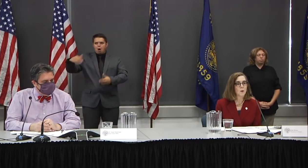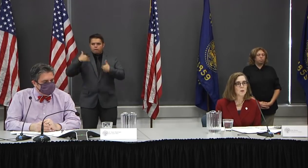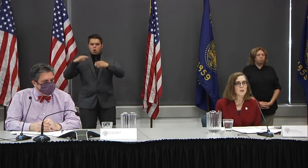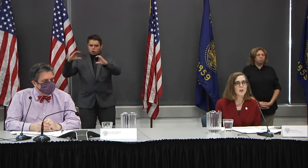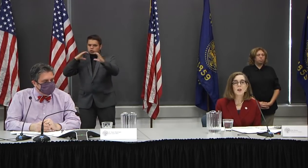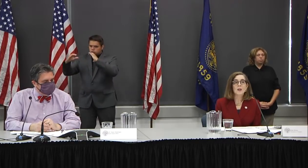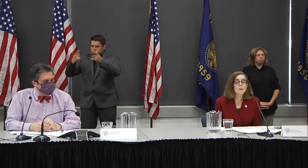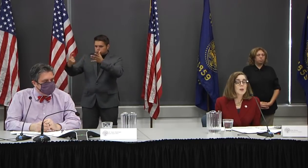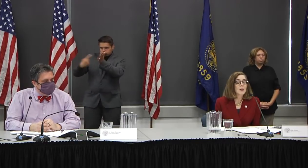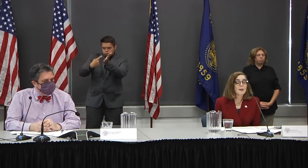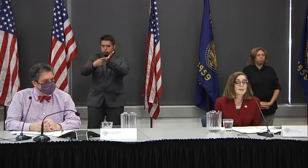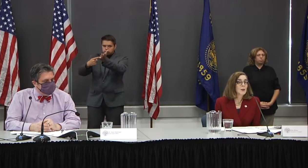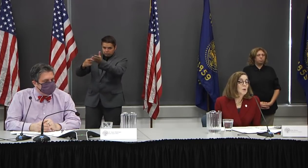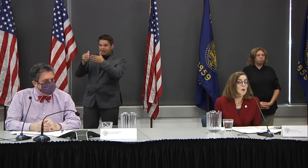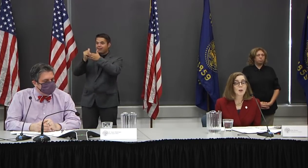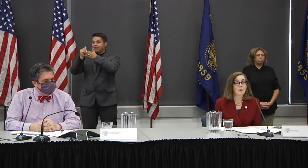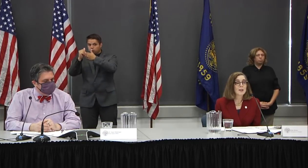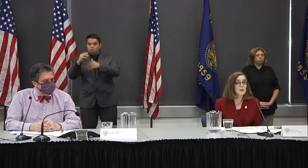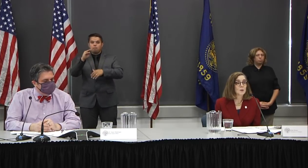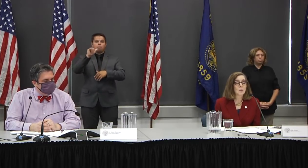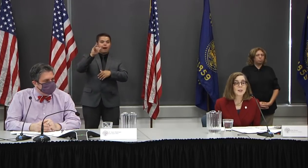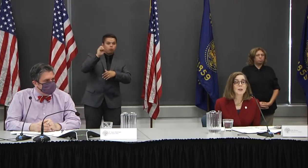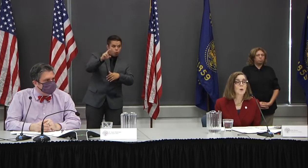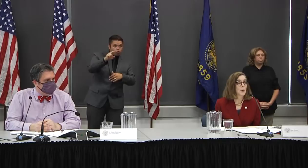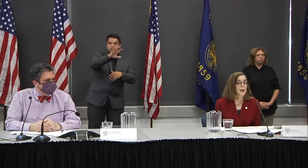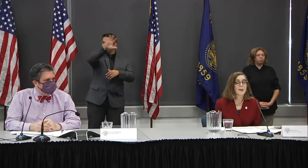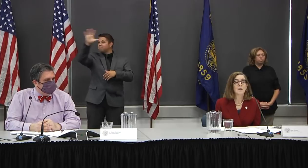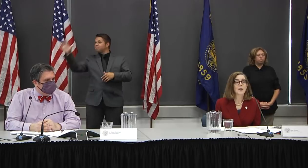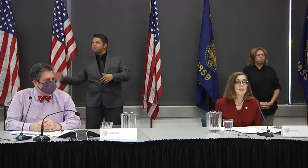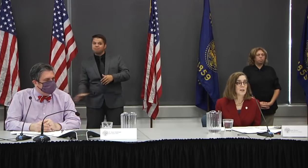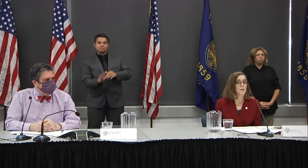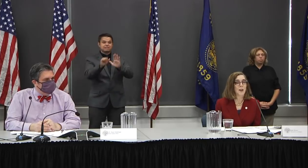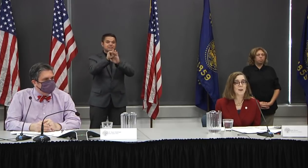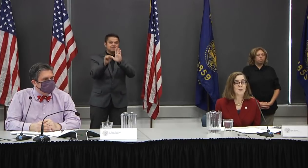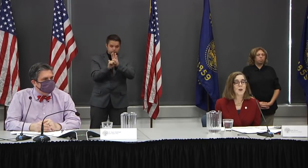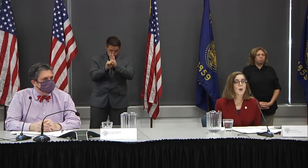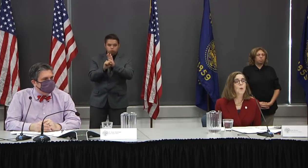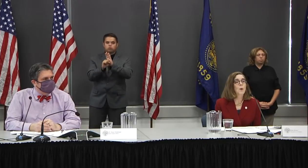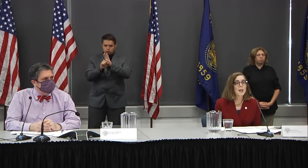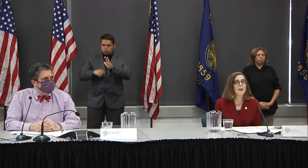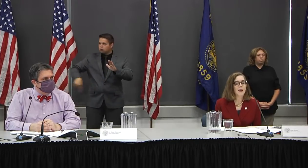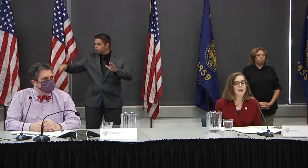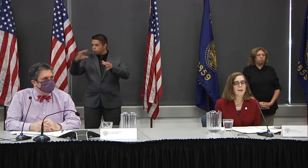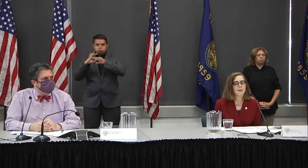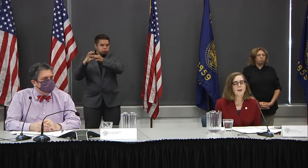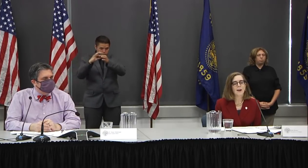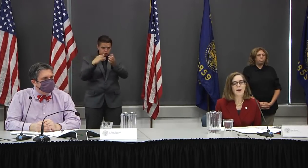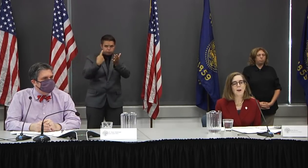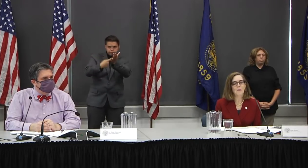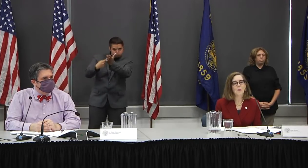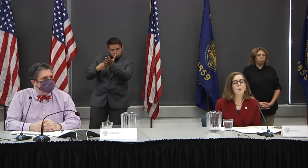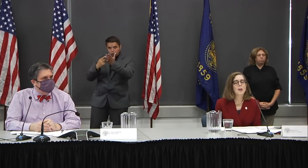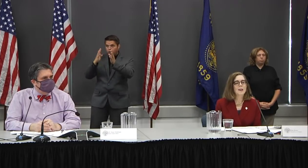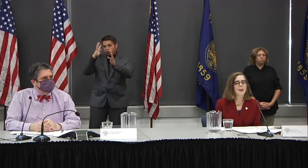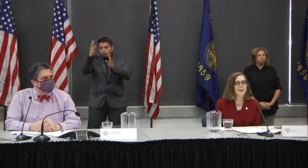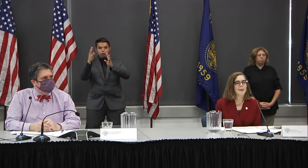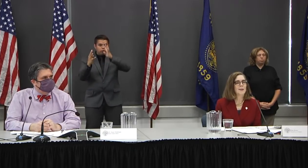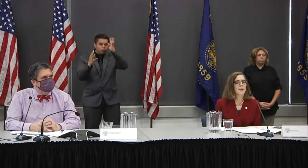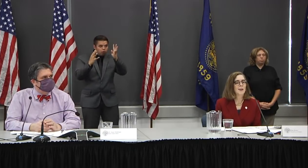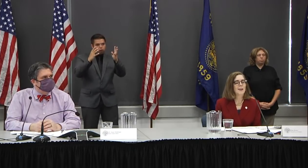community first is because Oregonians are really creative and innovative. We can